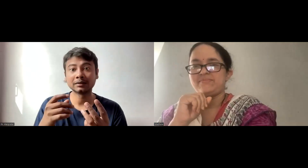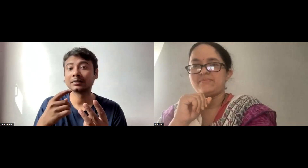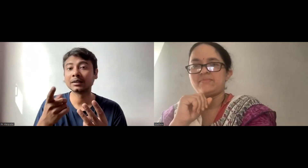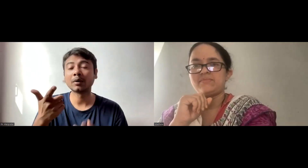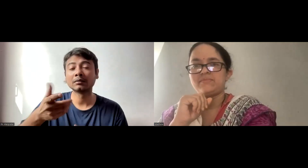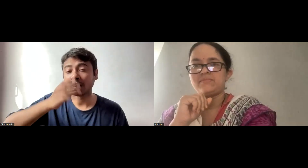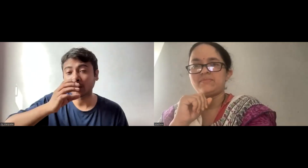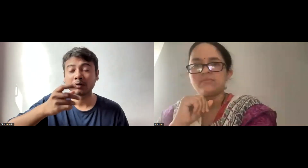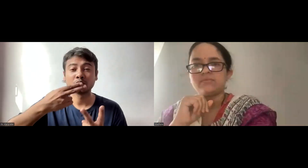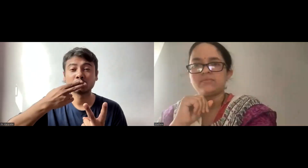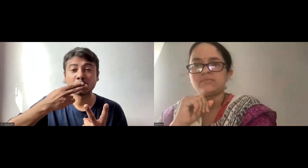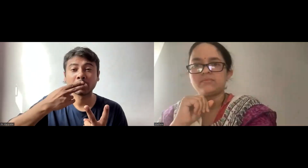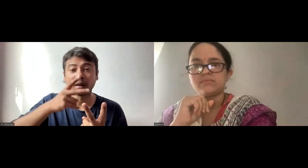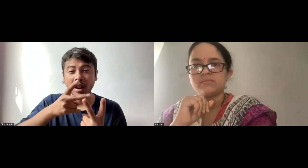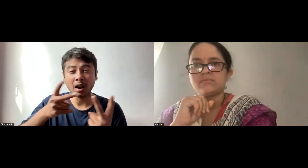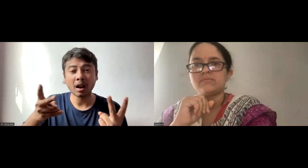an addiction.